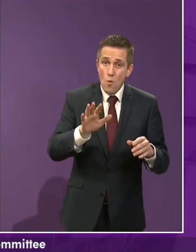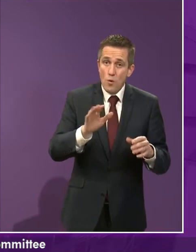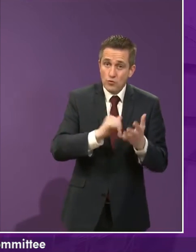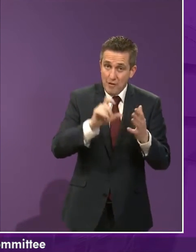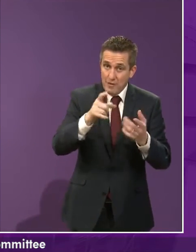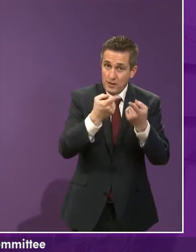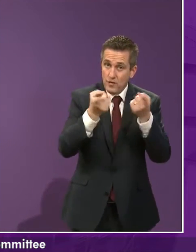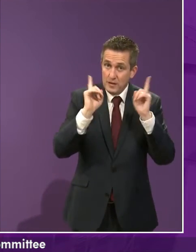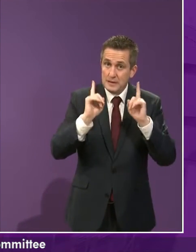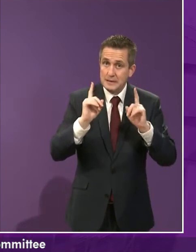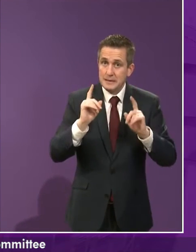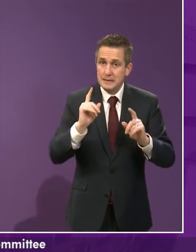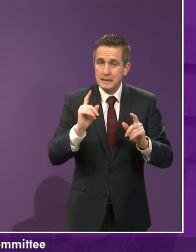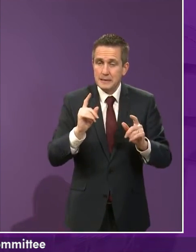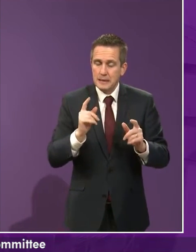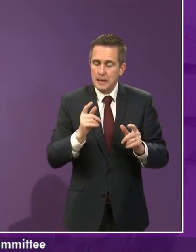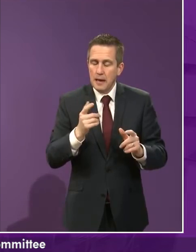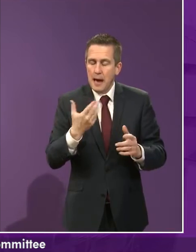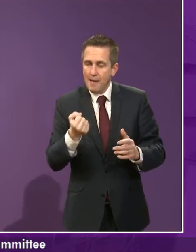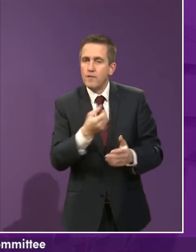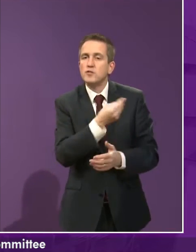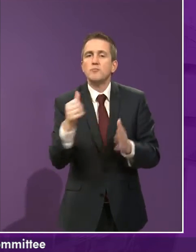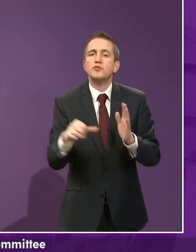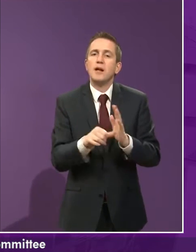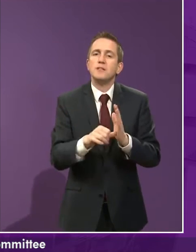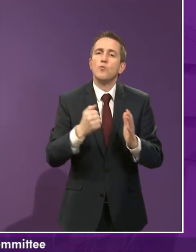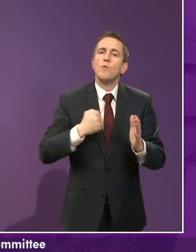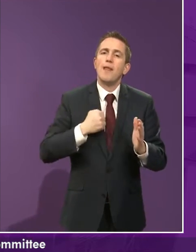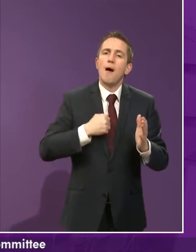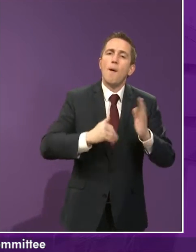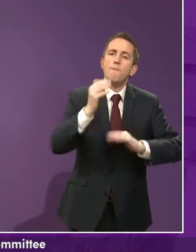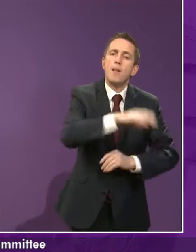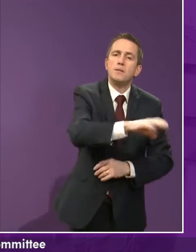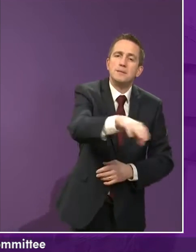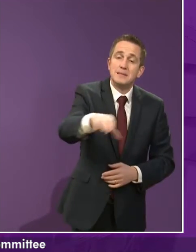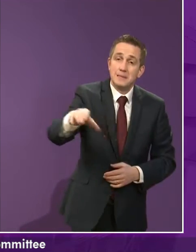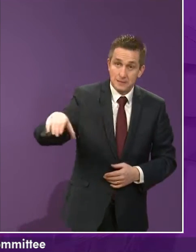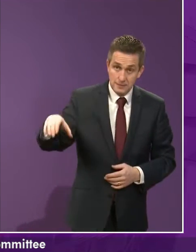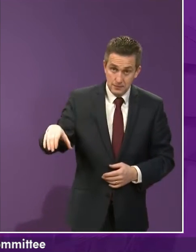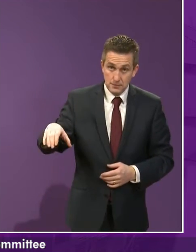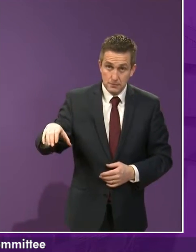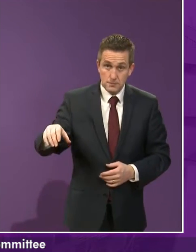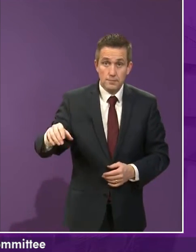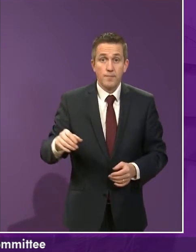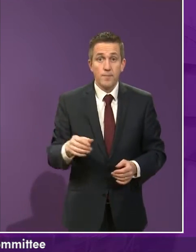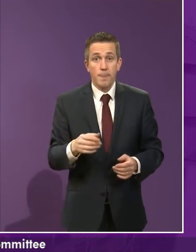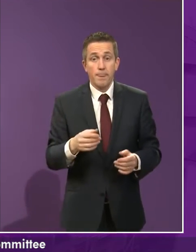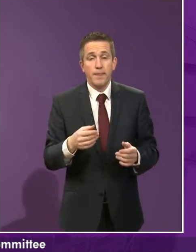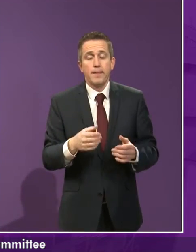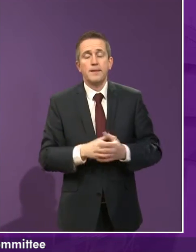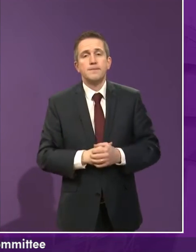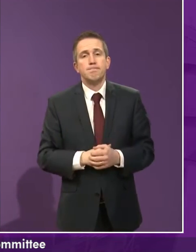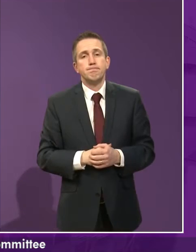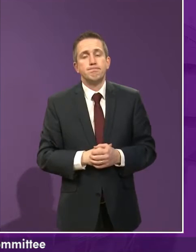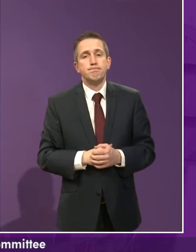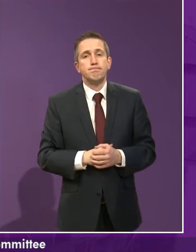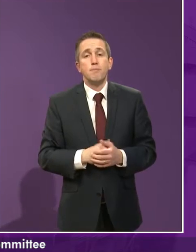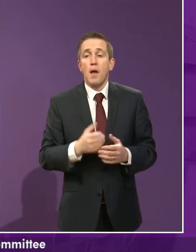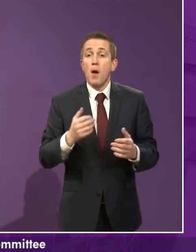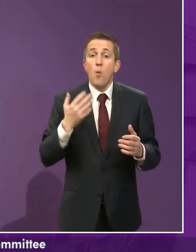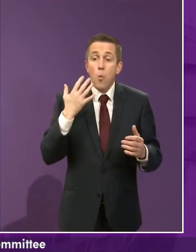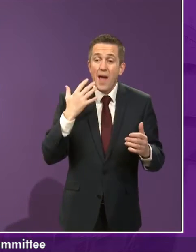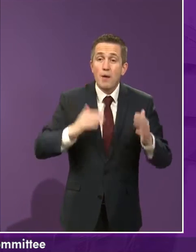to the physical estate. That has been addressed through estate redevelopment. All